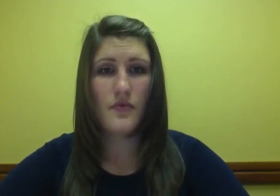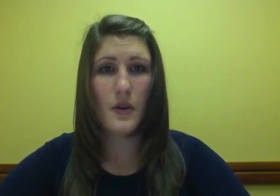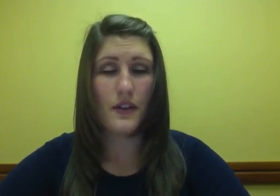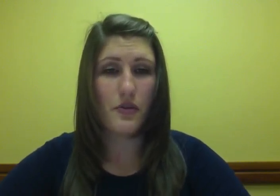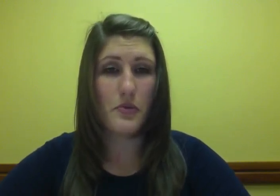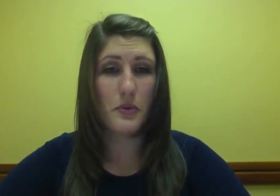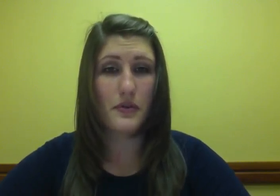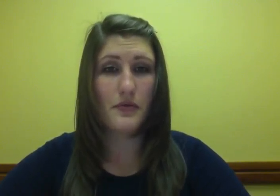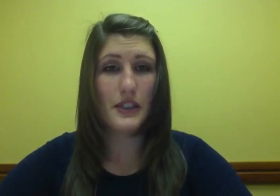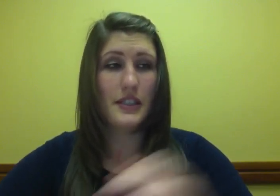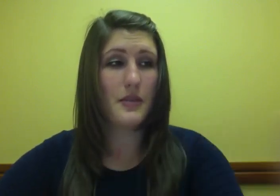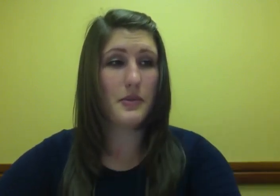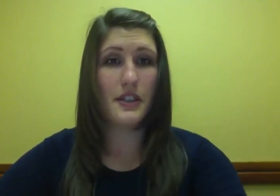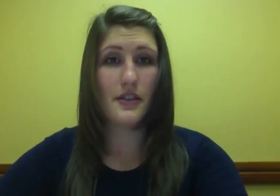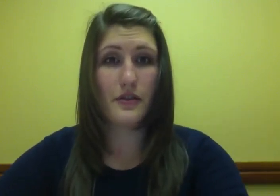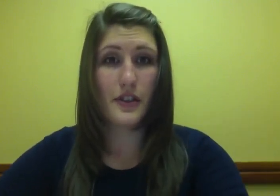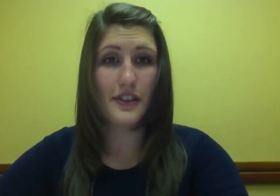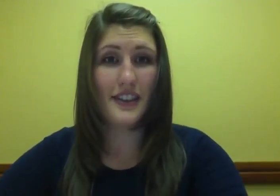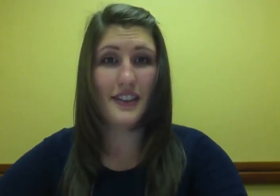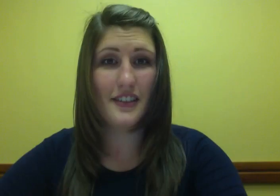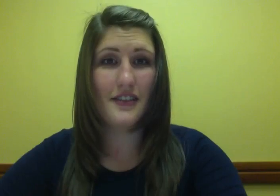I have to remember what these name signs are for.